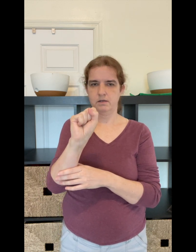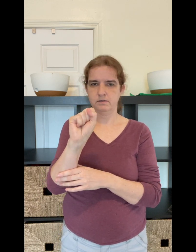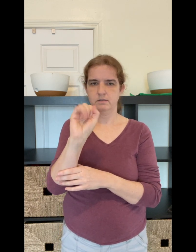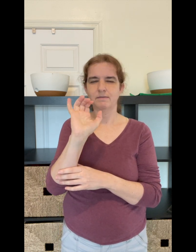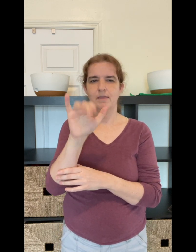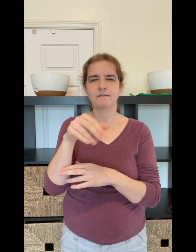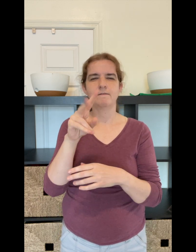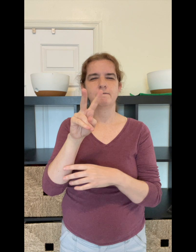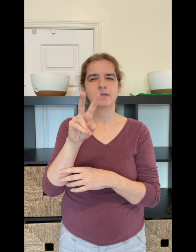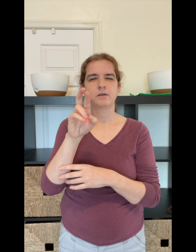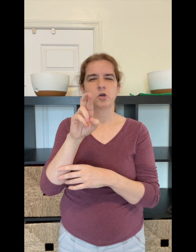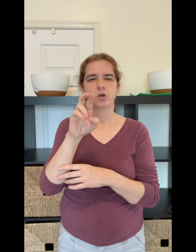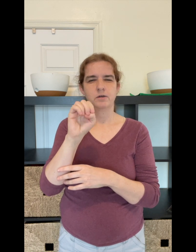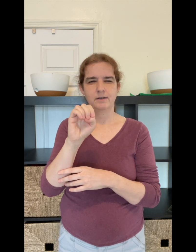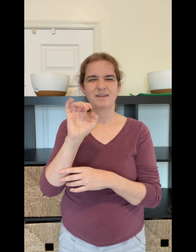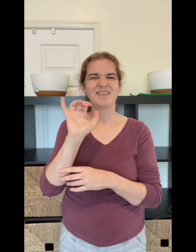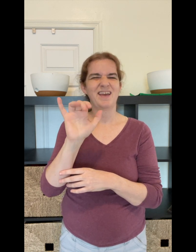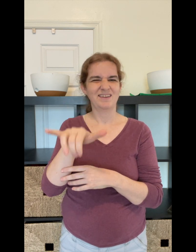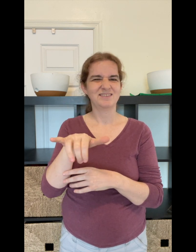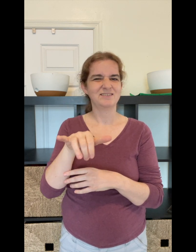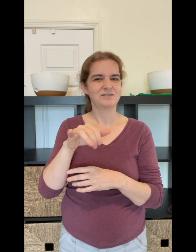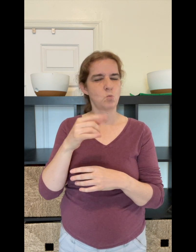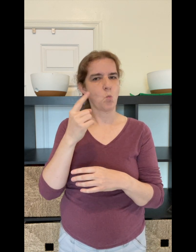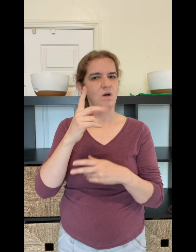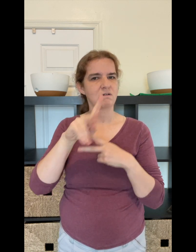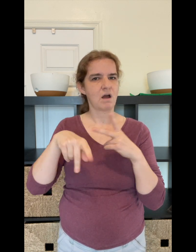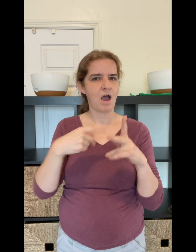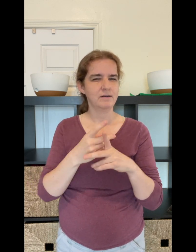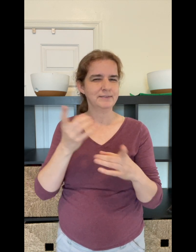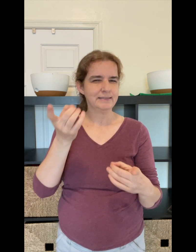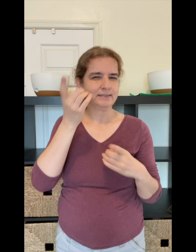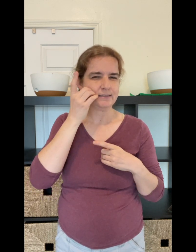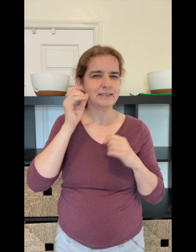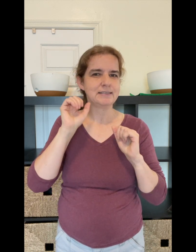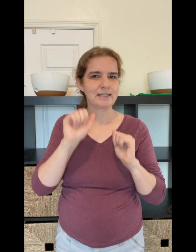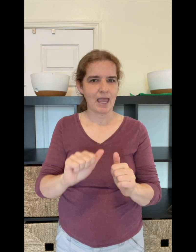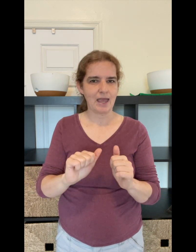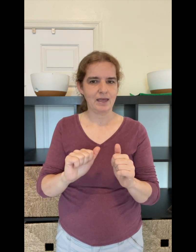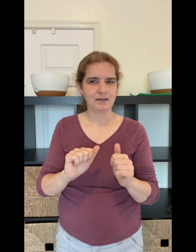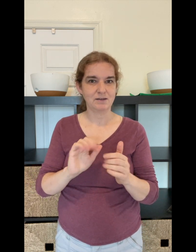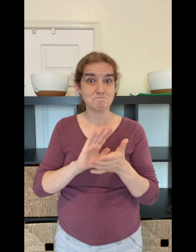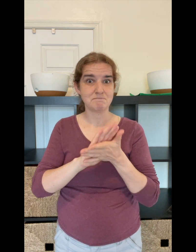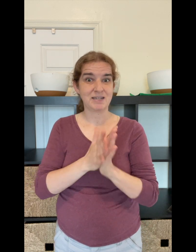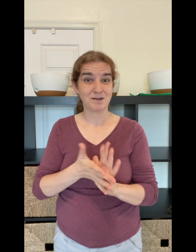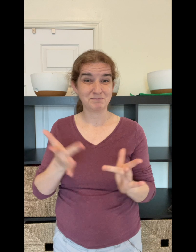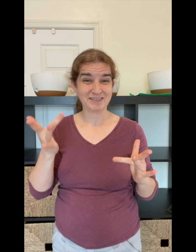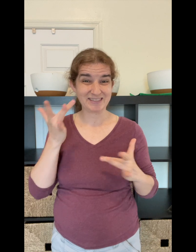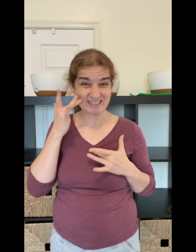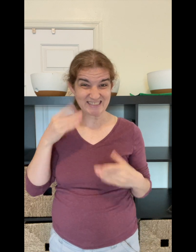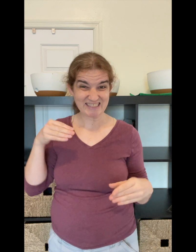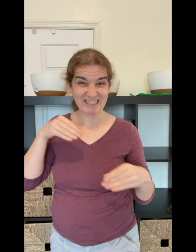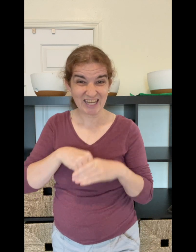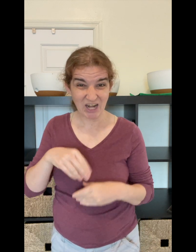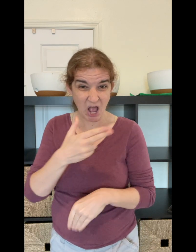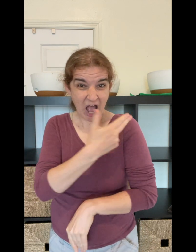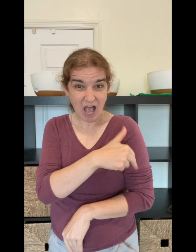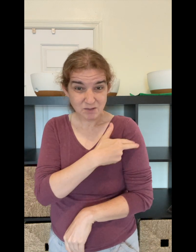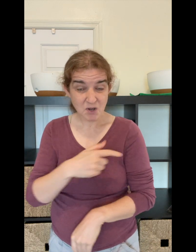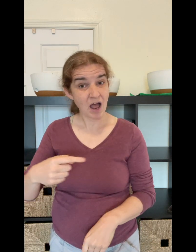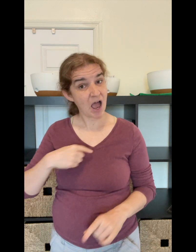enterococcus. That VRE, that is one kind of disease you can become sick with in the